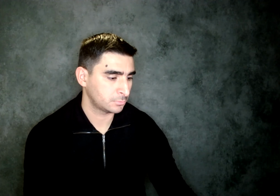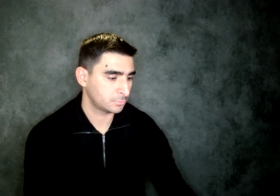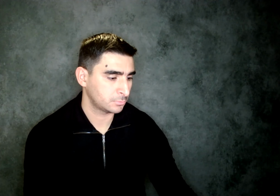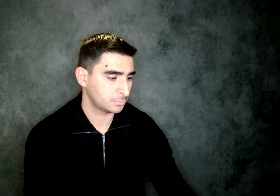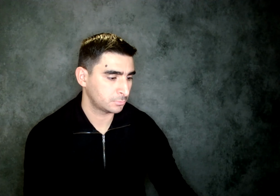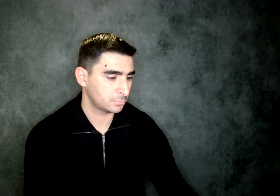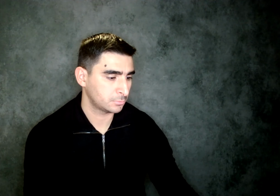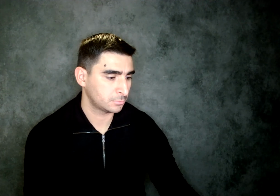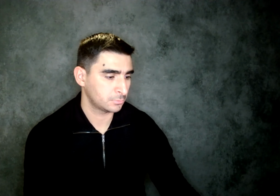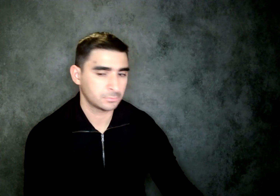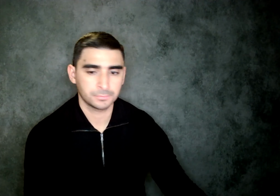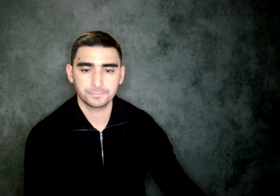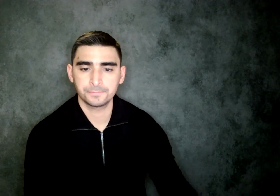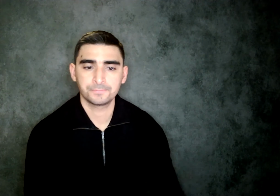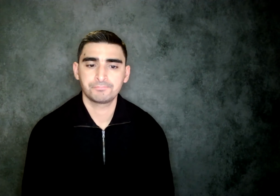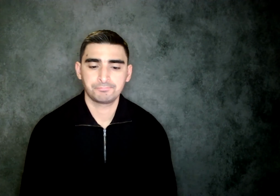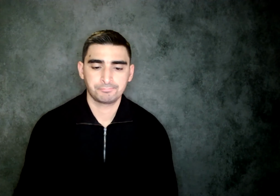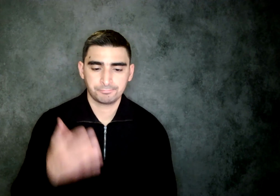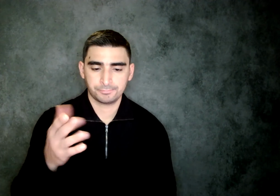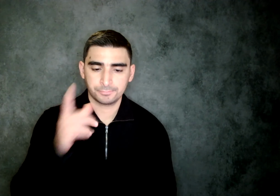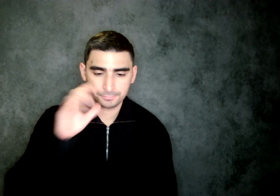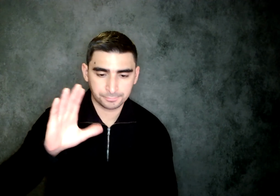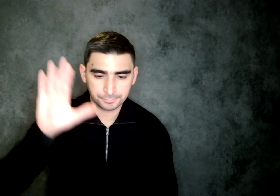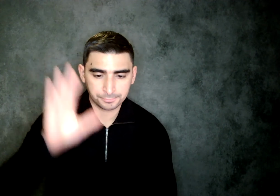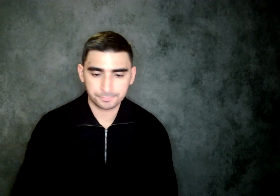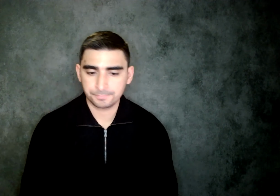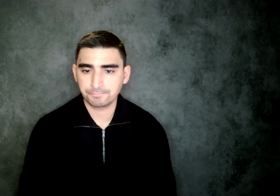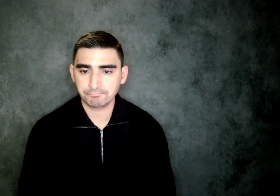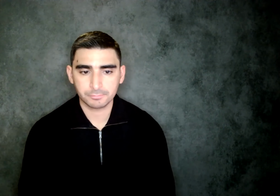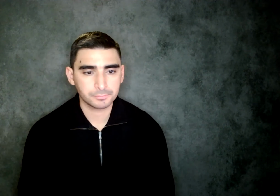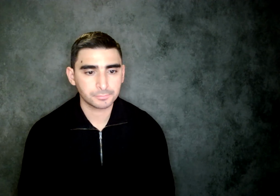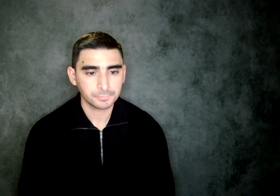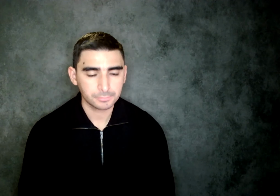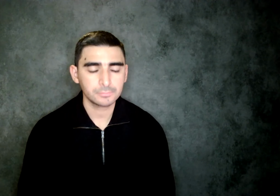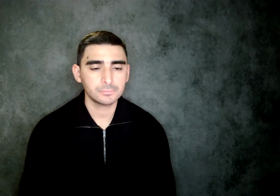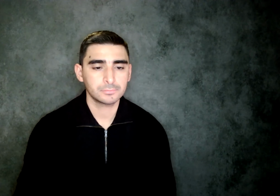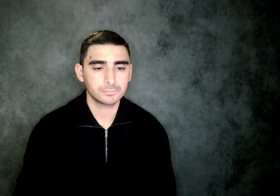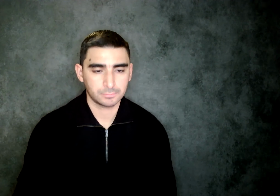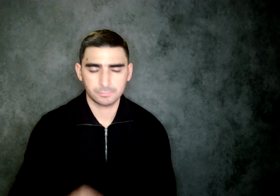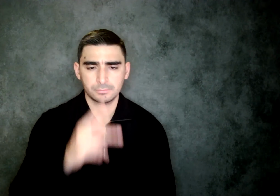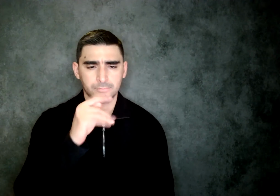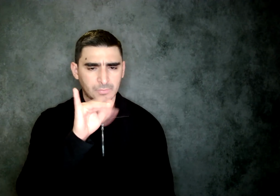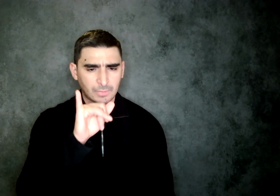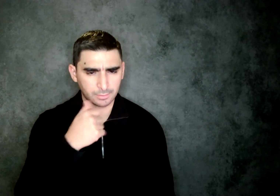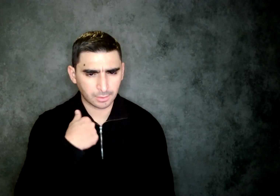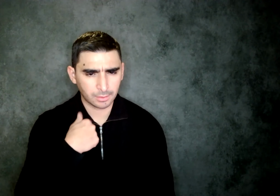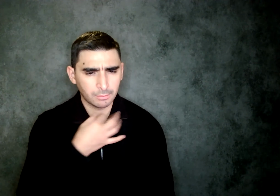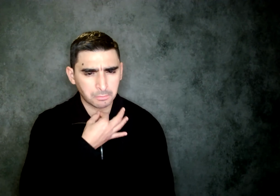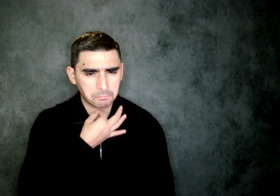Jenna, I see your hand up. I have a question. So Kathy, I'm intrigued by this